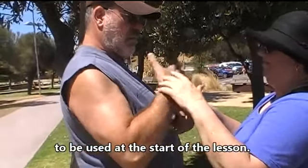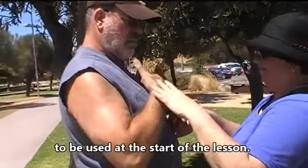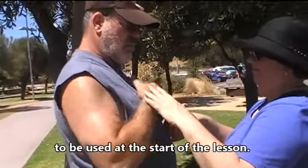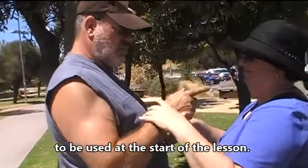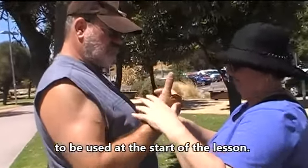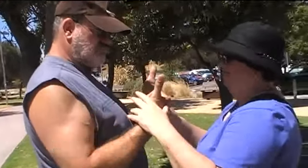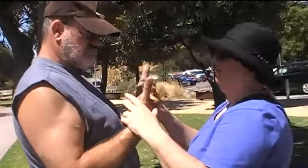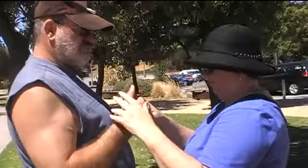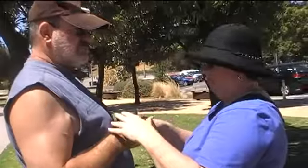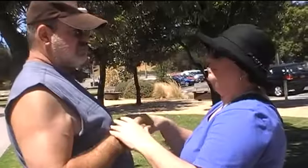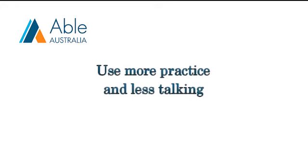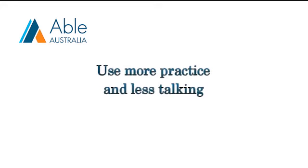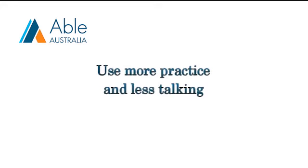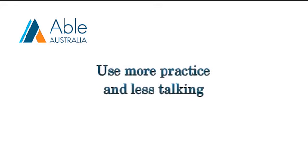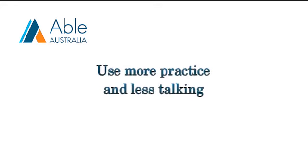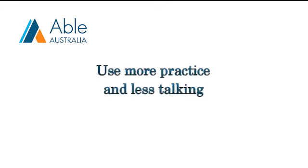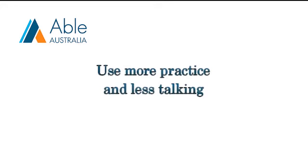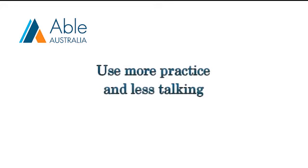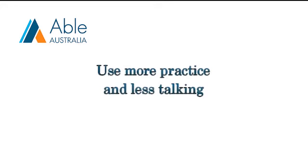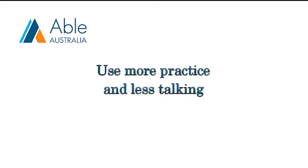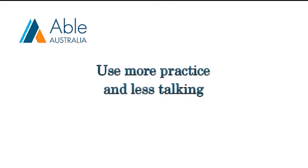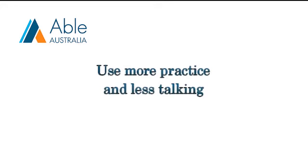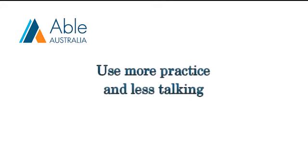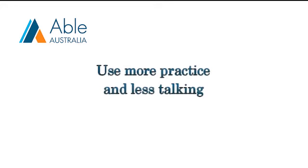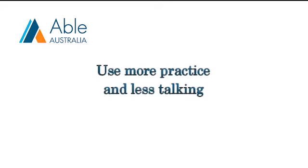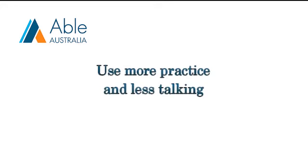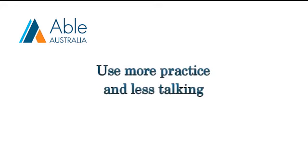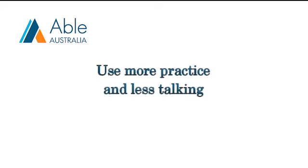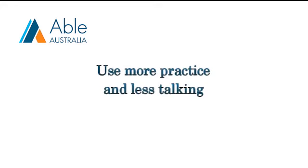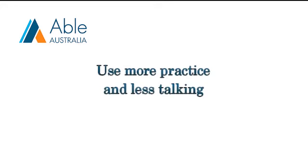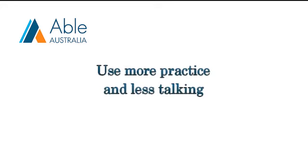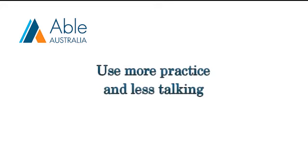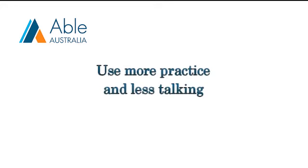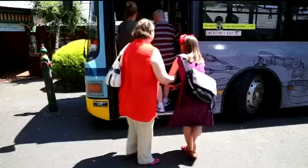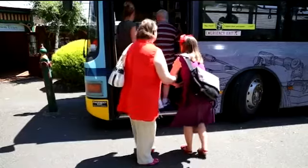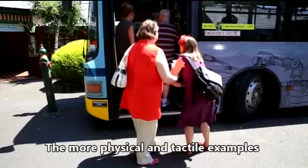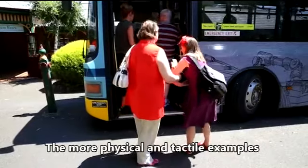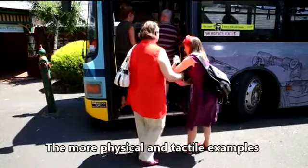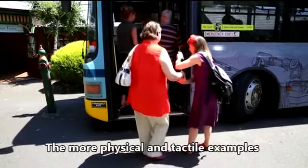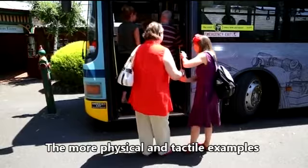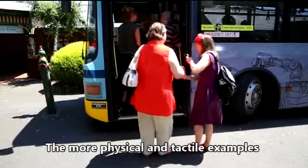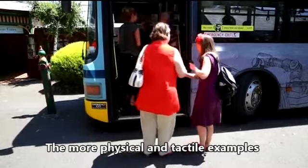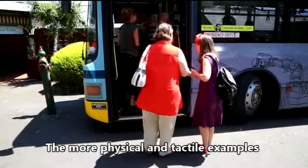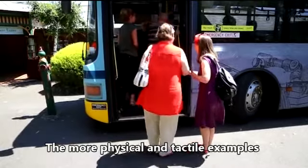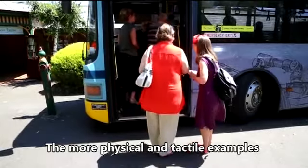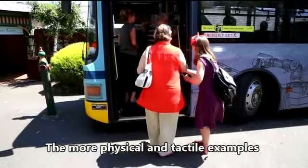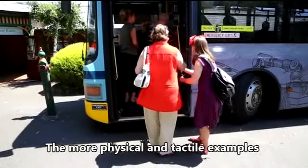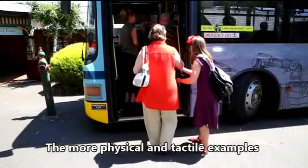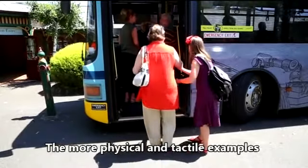lesson. Use more practice and less talking. The more physical and tactile examples that